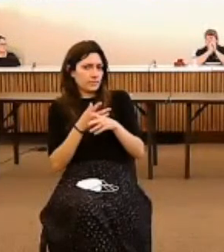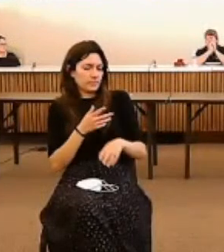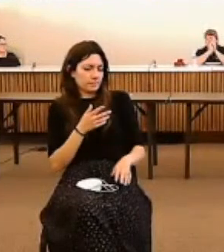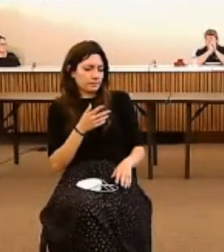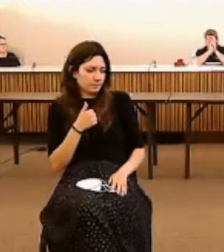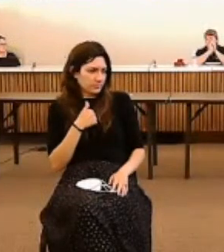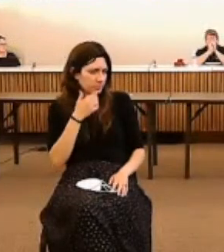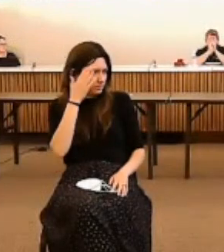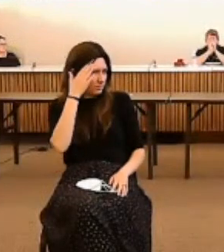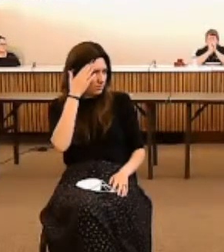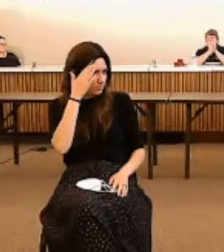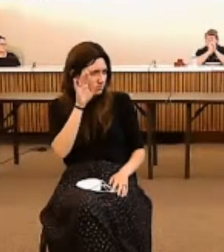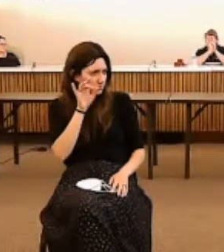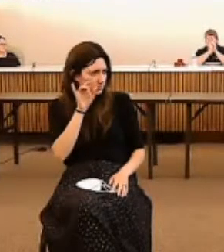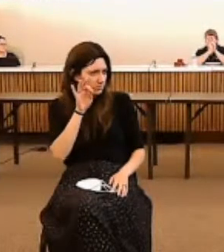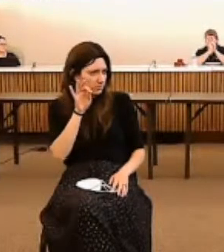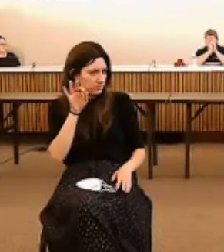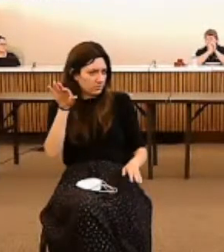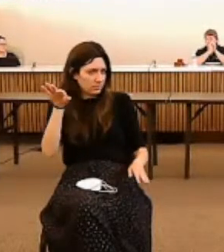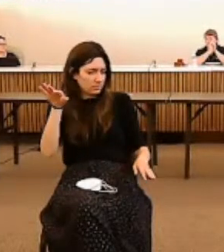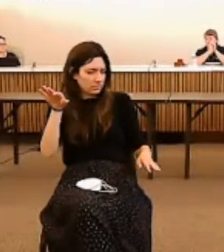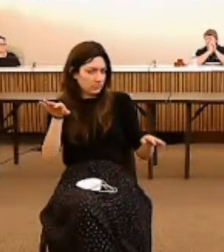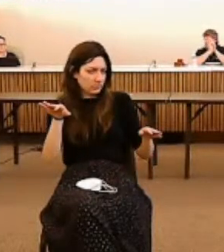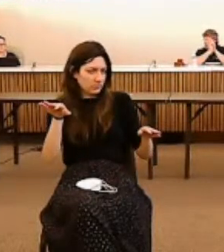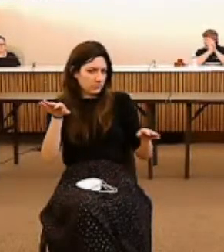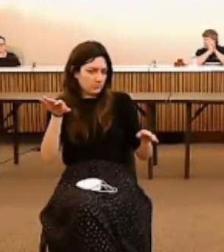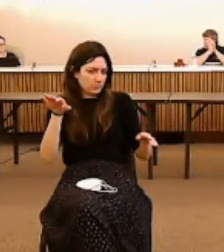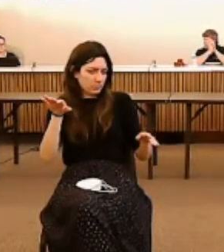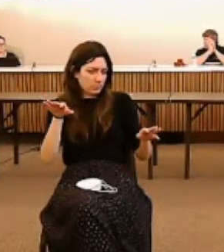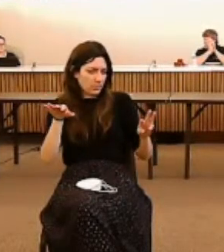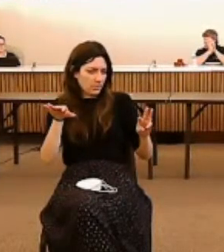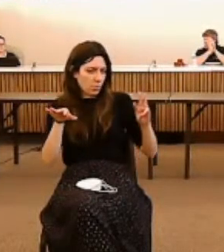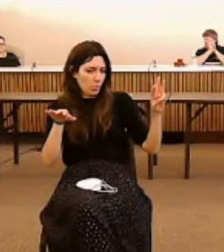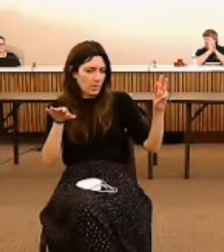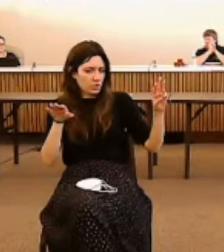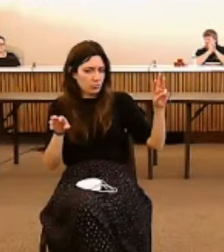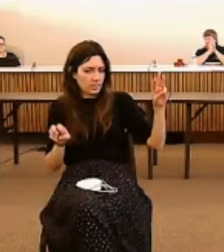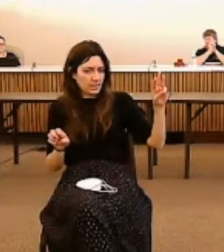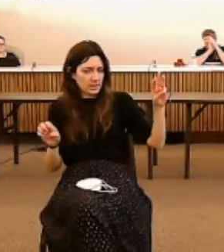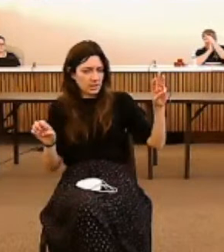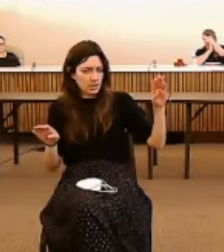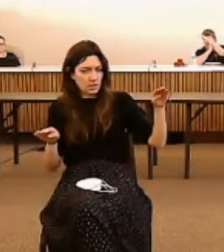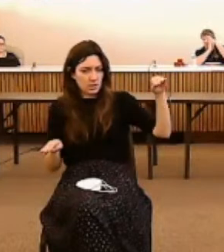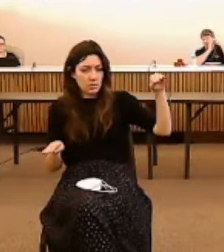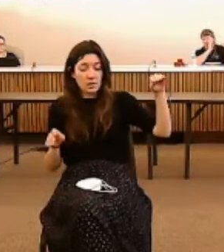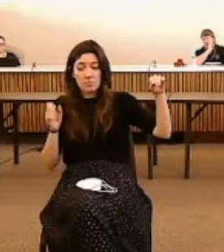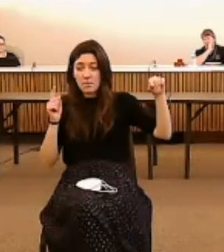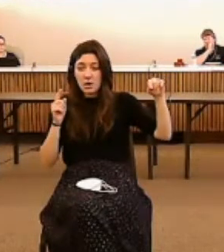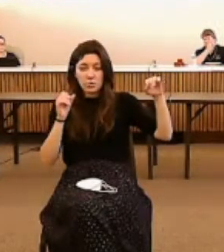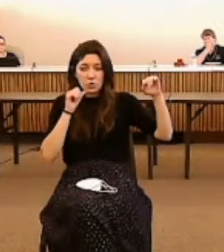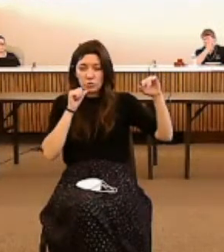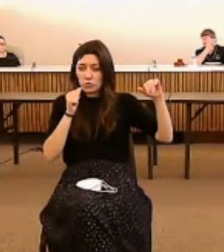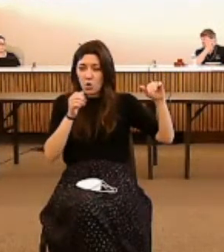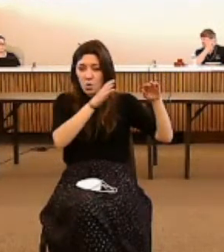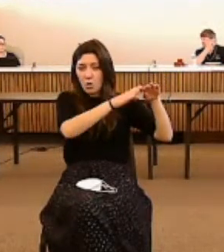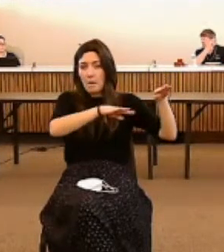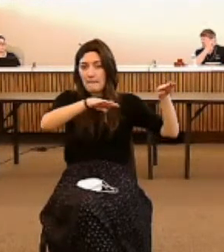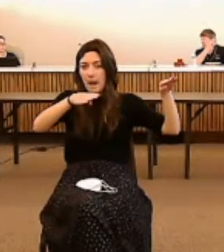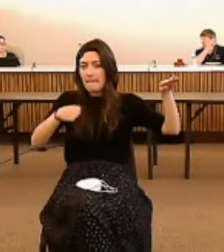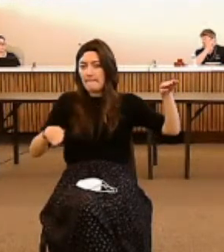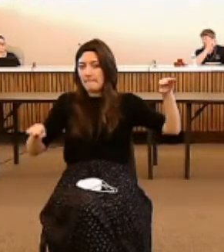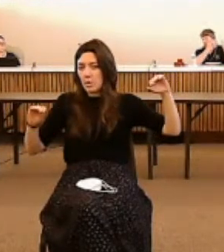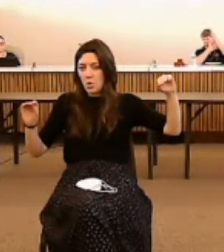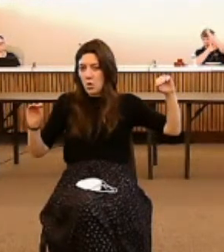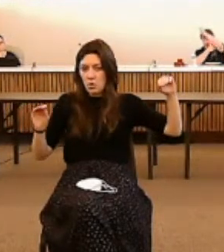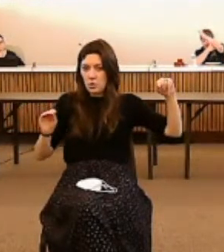don't know that that's something I would want to look at. I don't think there is a crown, which is what causes a sight issue. So if it's a steady decline, it's essentially straight.